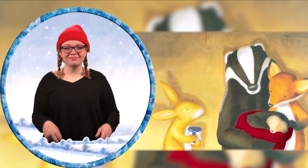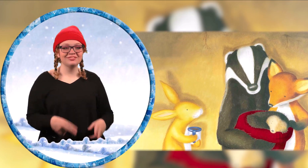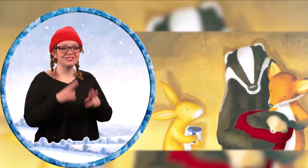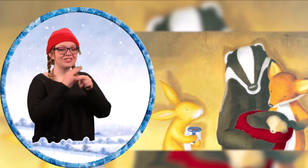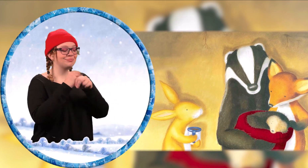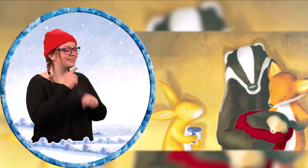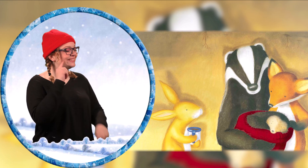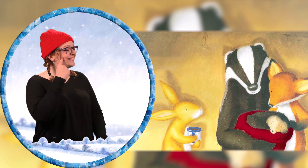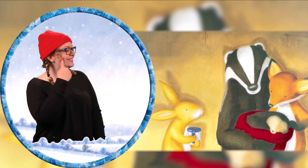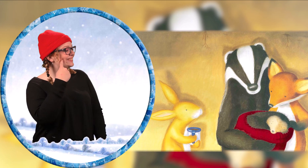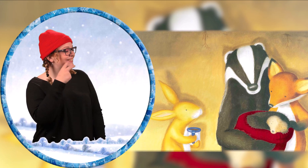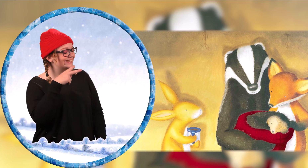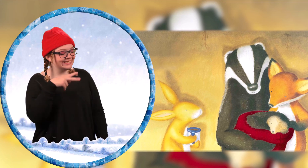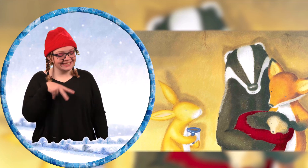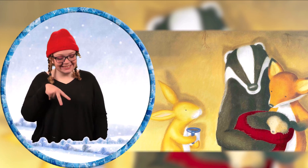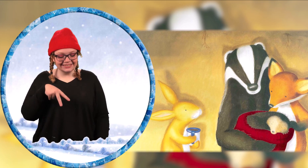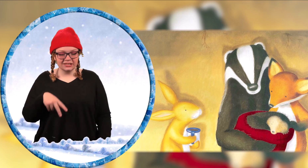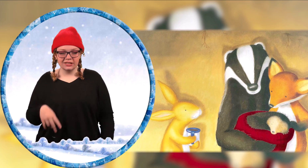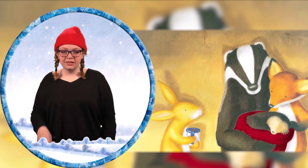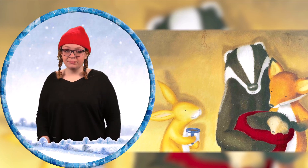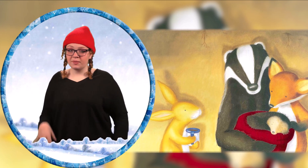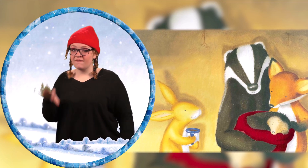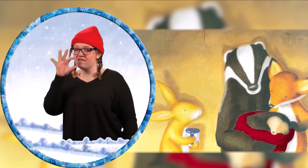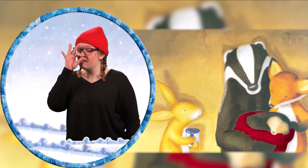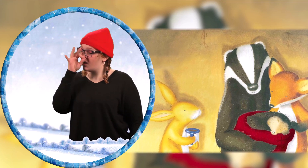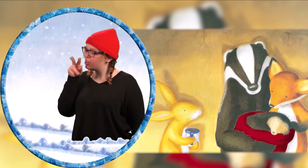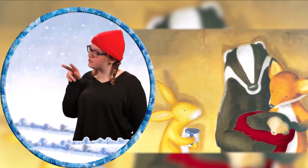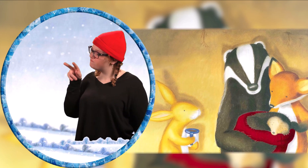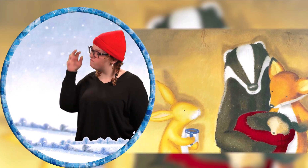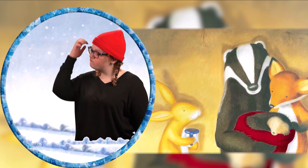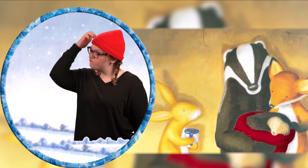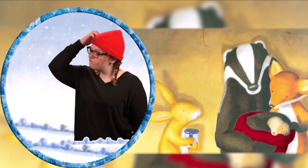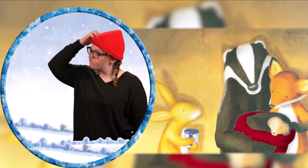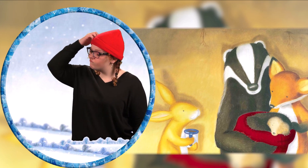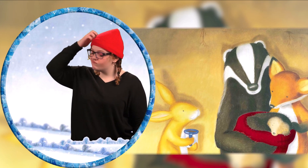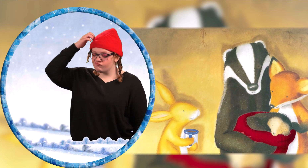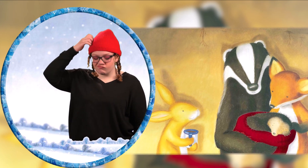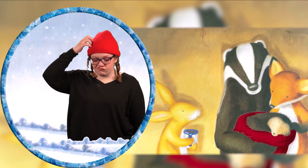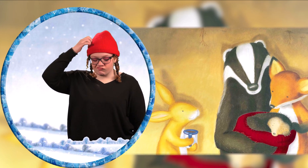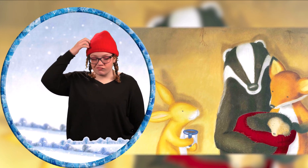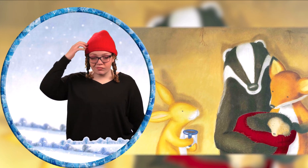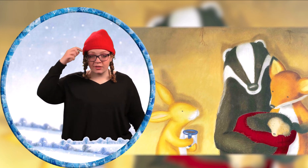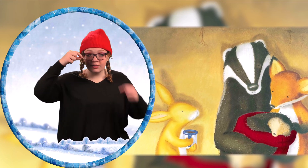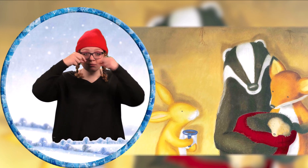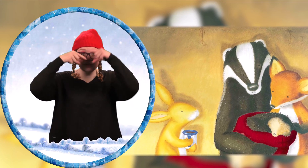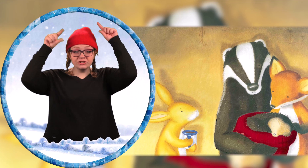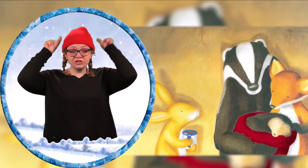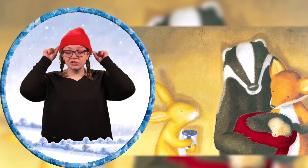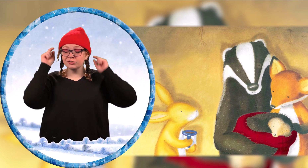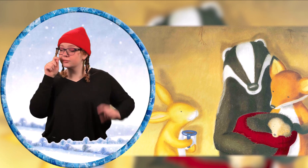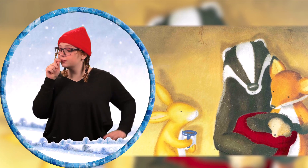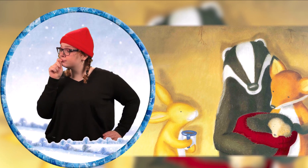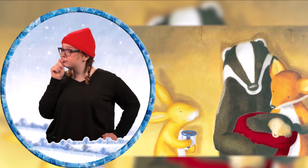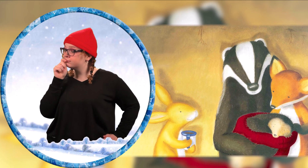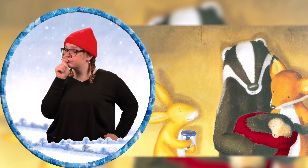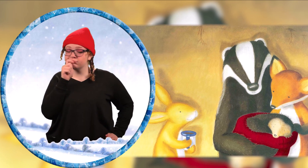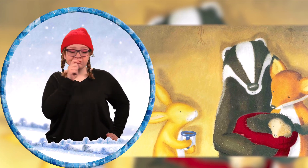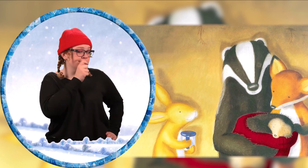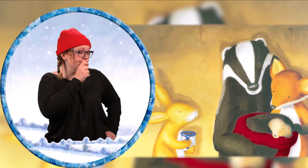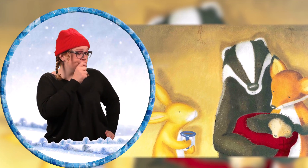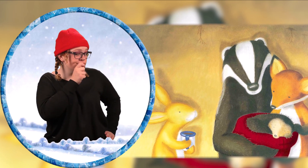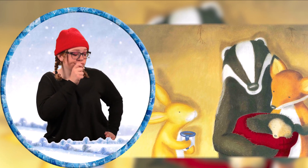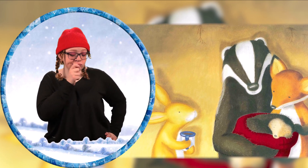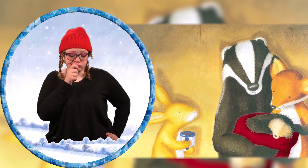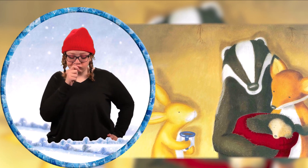The friends all looked at each other. Rabbit grinned, and Fox scratched his head.